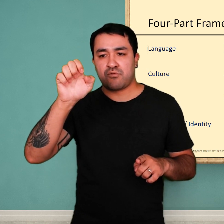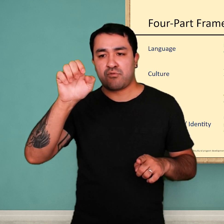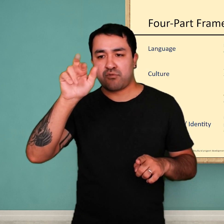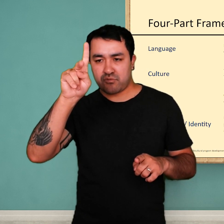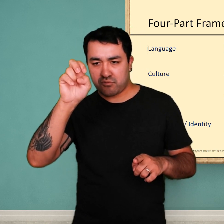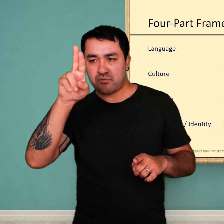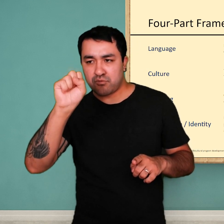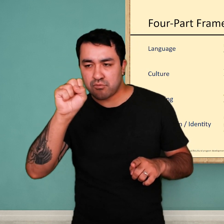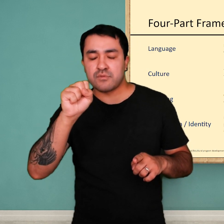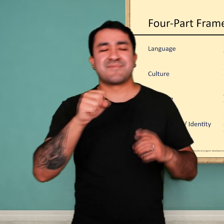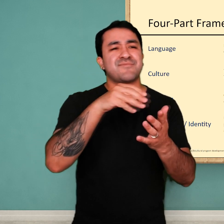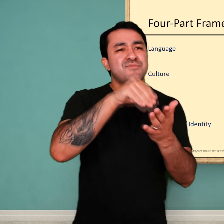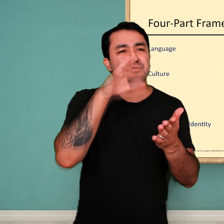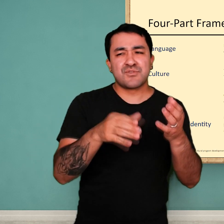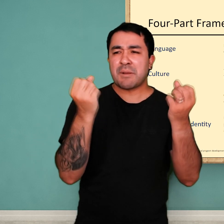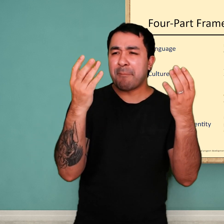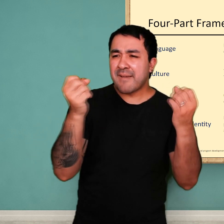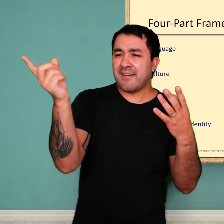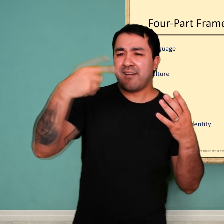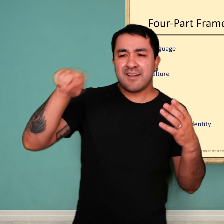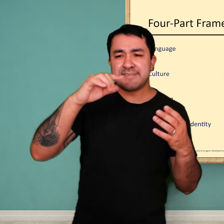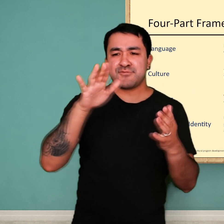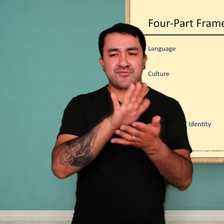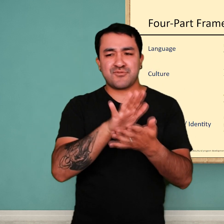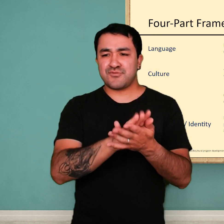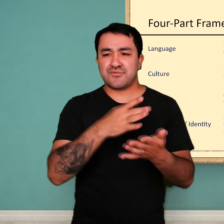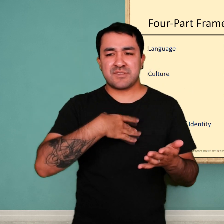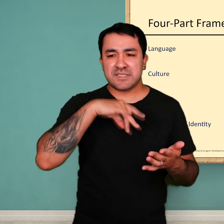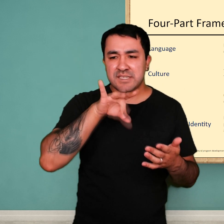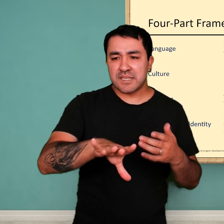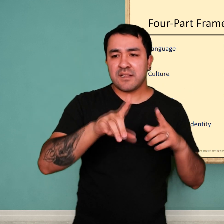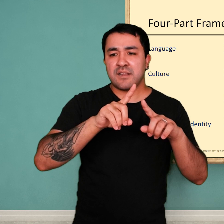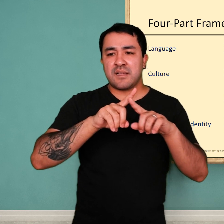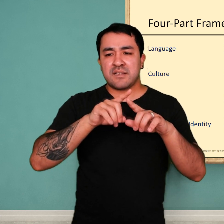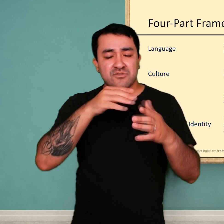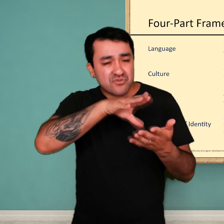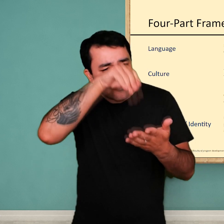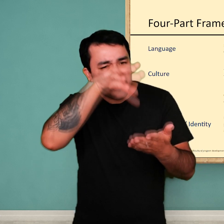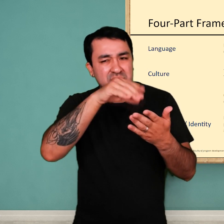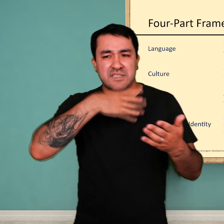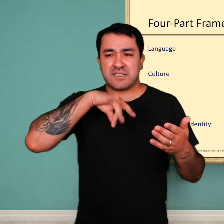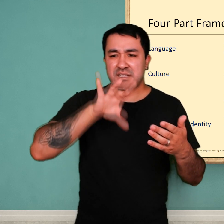students also learn about U.S. culture, history, and literature.